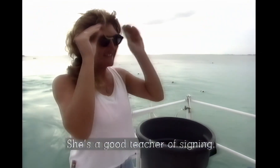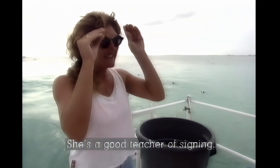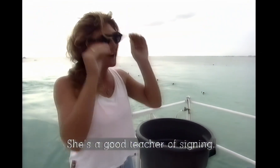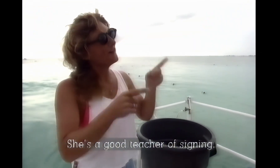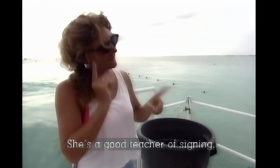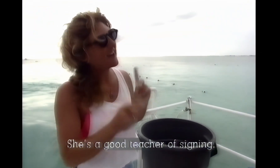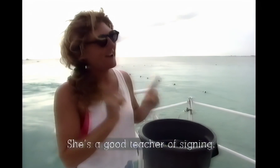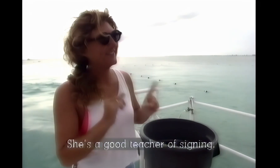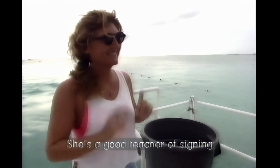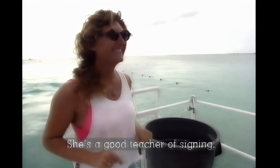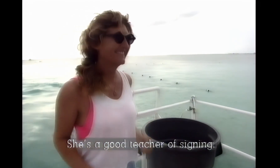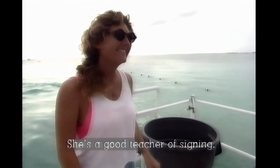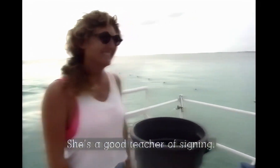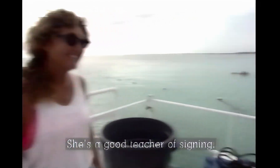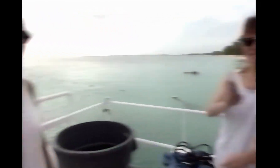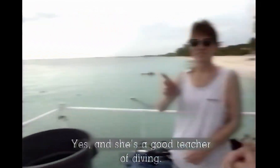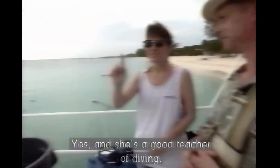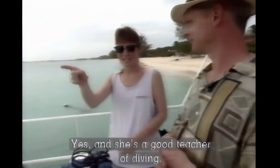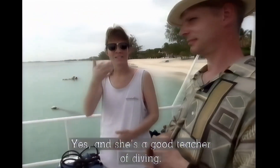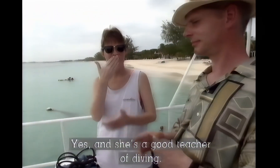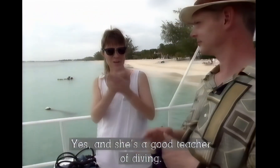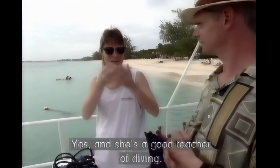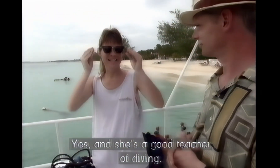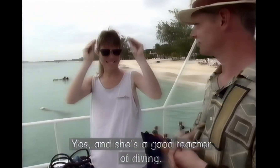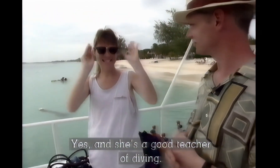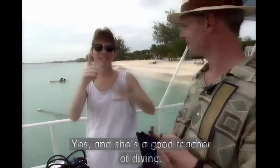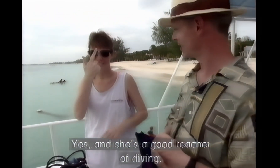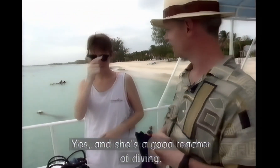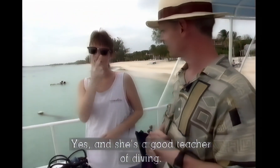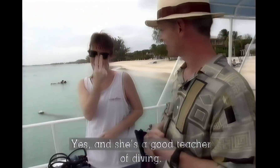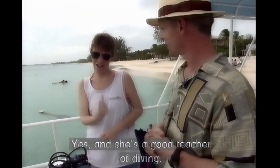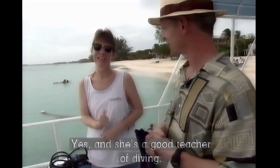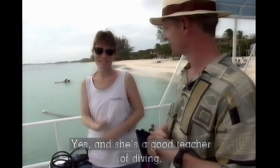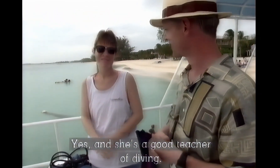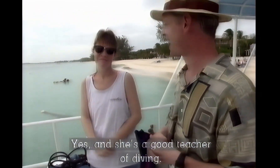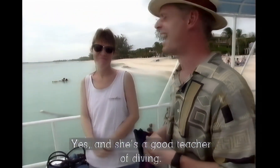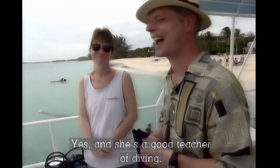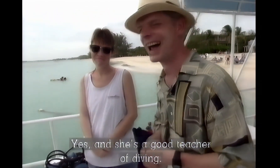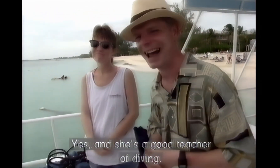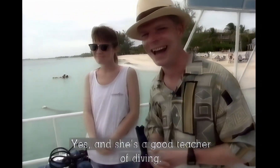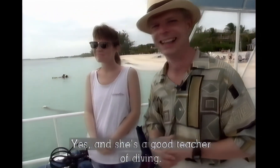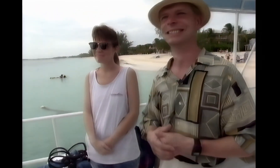She's a good teacher of signing. Yes, and she's a good teacher of diving too.